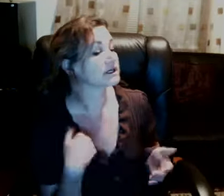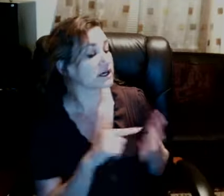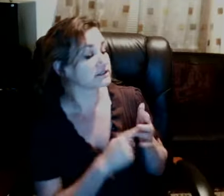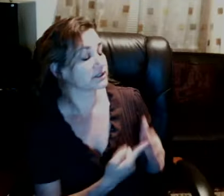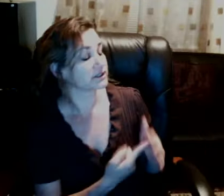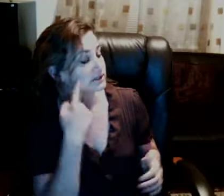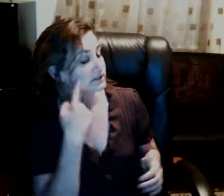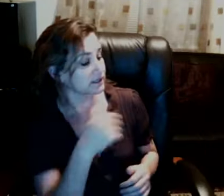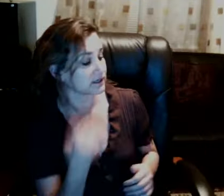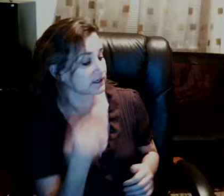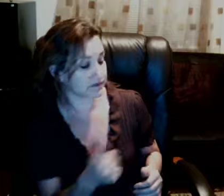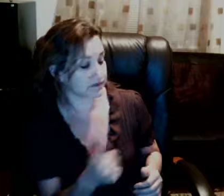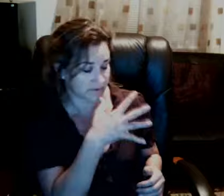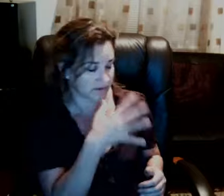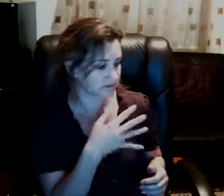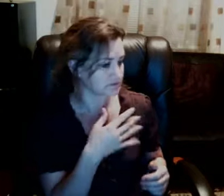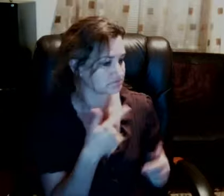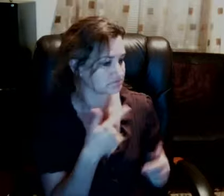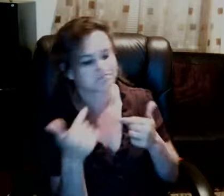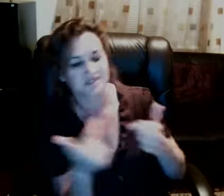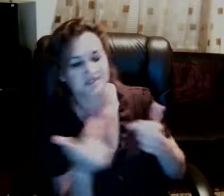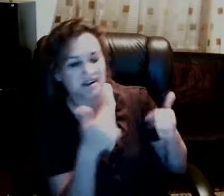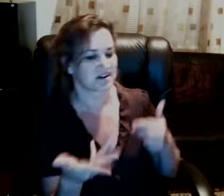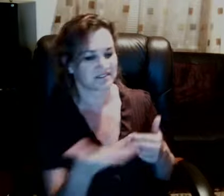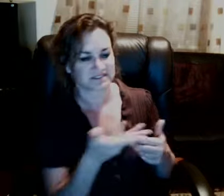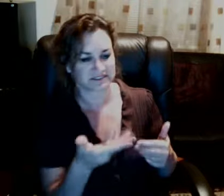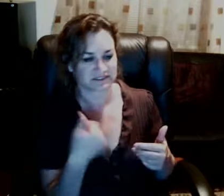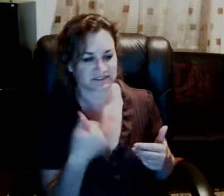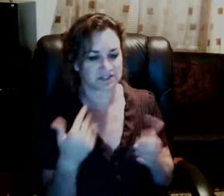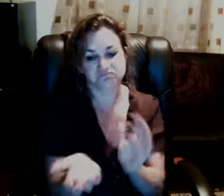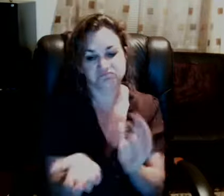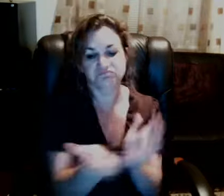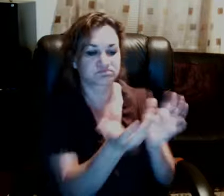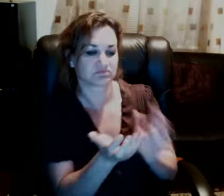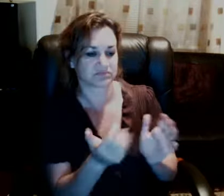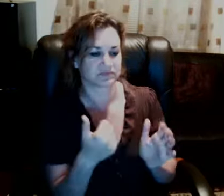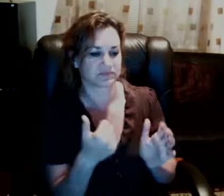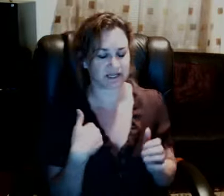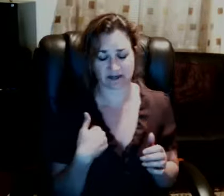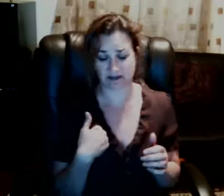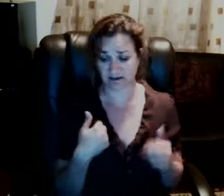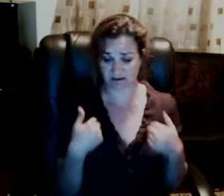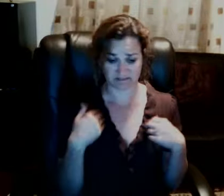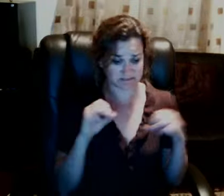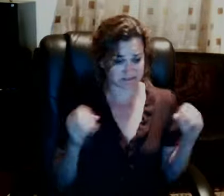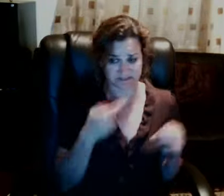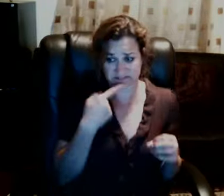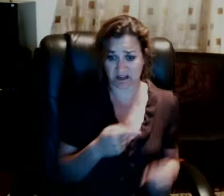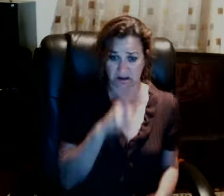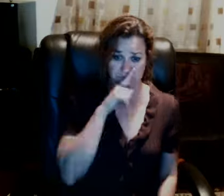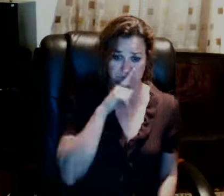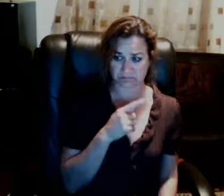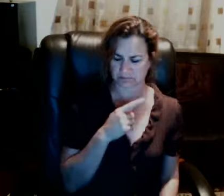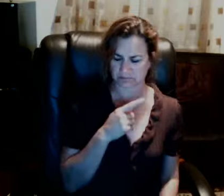and chatting, and I wouldn't have anything to say. And what would that mean if you didn't have anything to say? They'd probably think that I